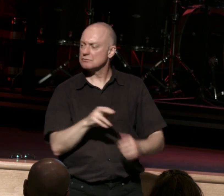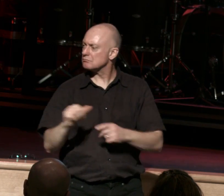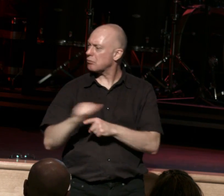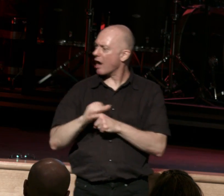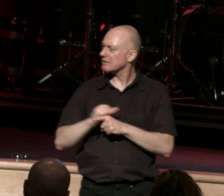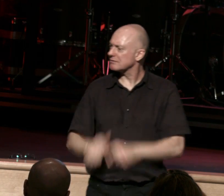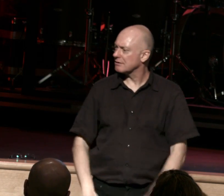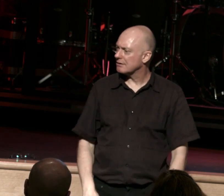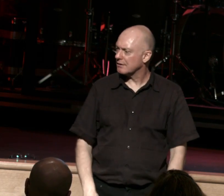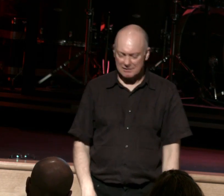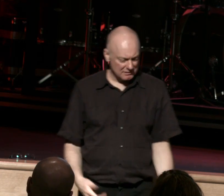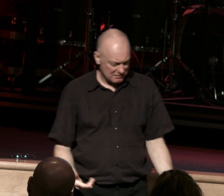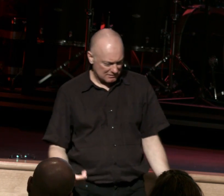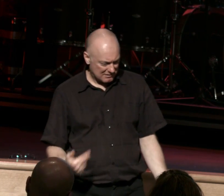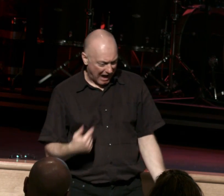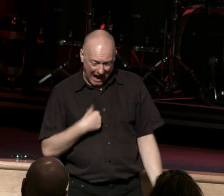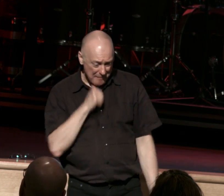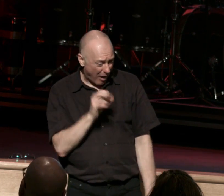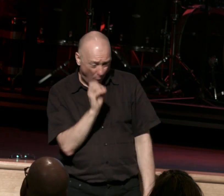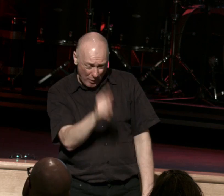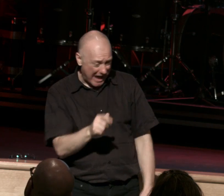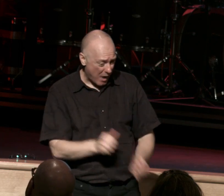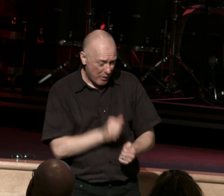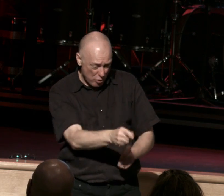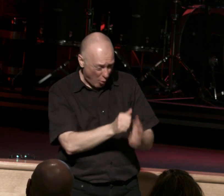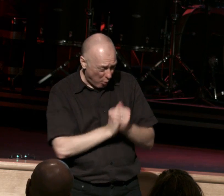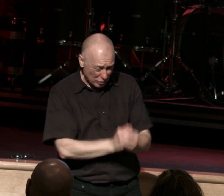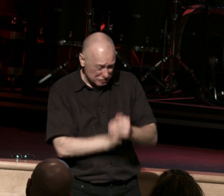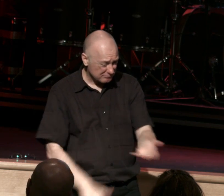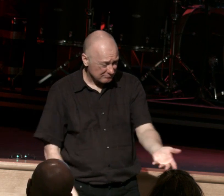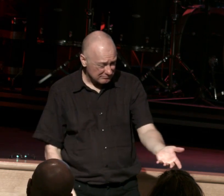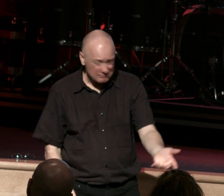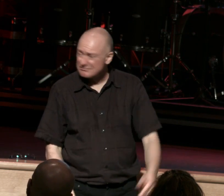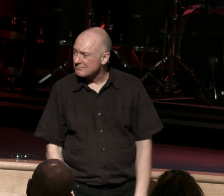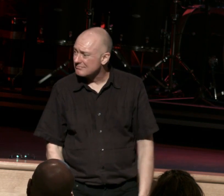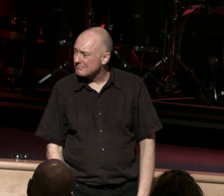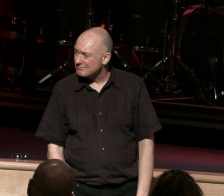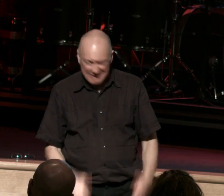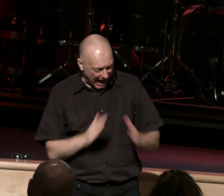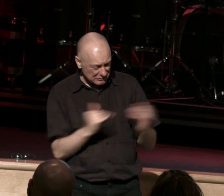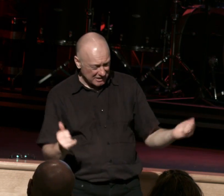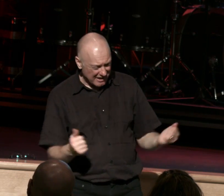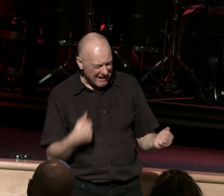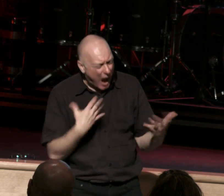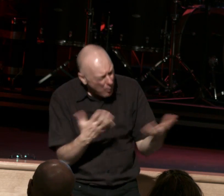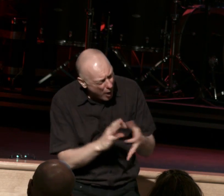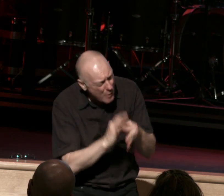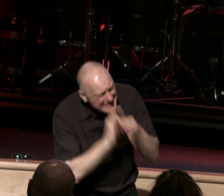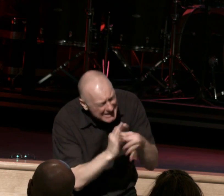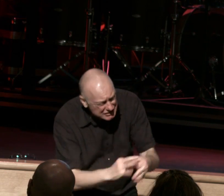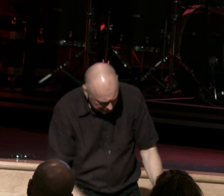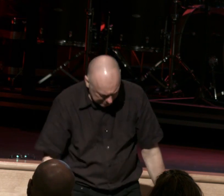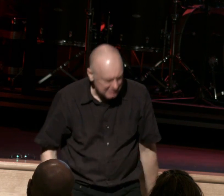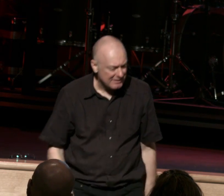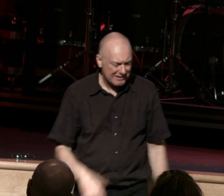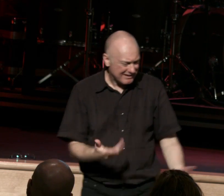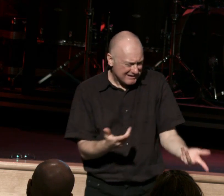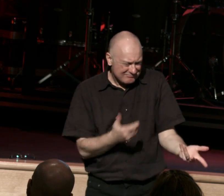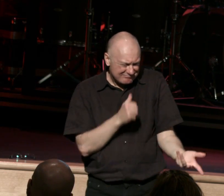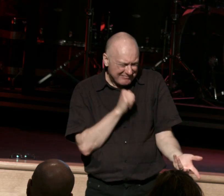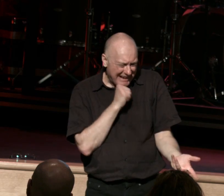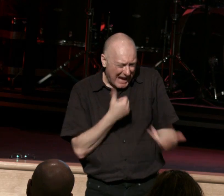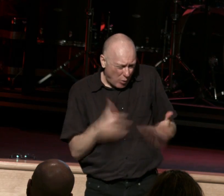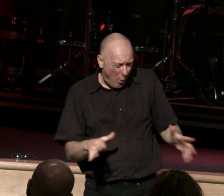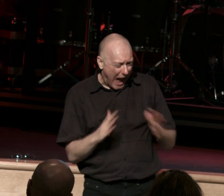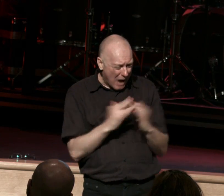sacrifice. God is saying here, I'm not okay with ritual sacrifice forever. God says, I want relationship. I'm not okay with